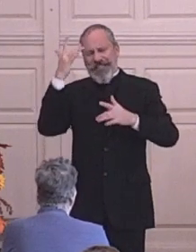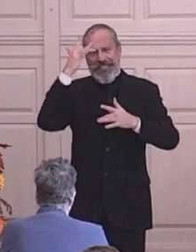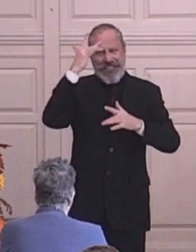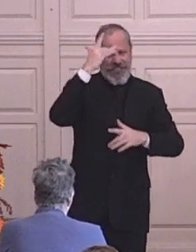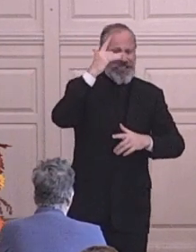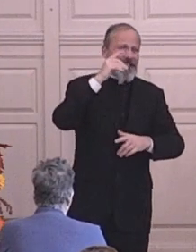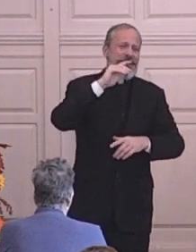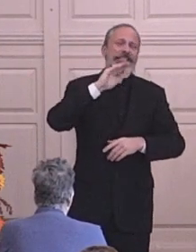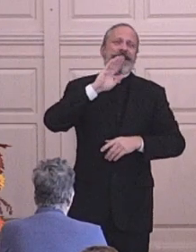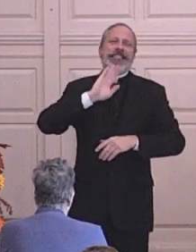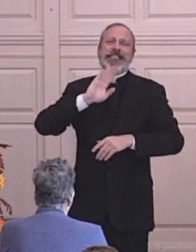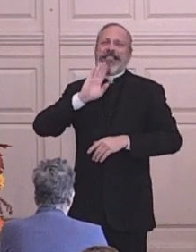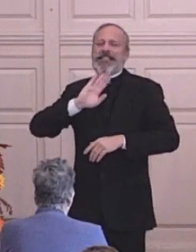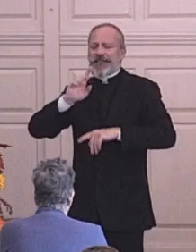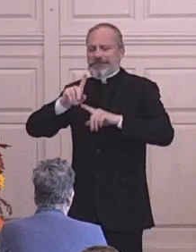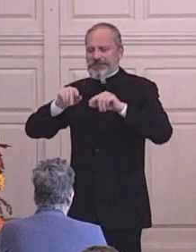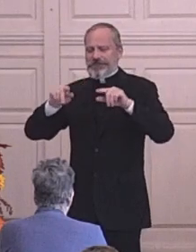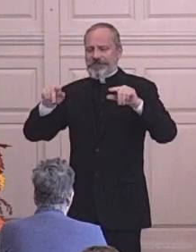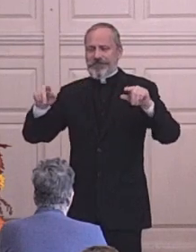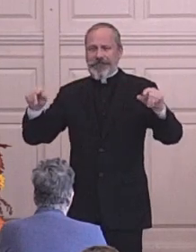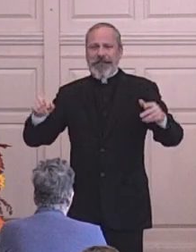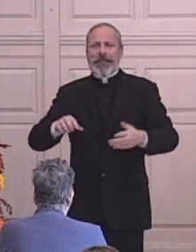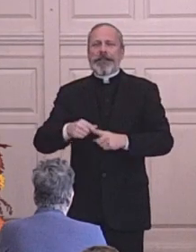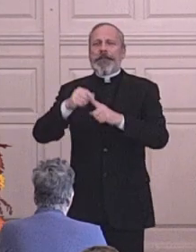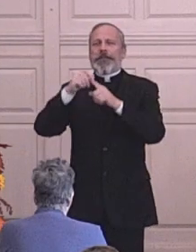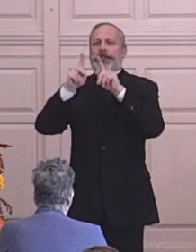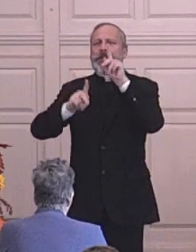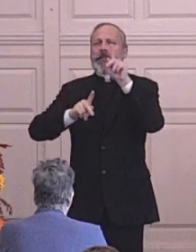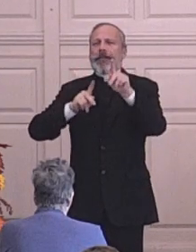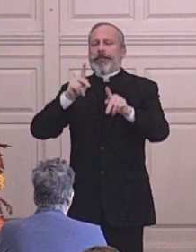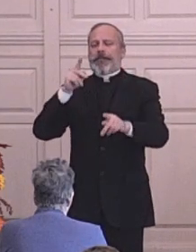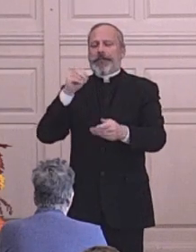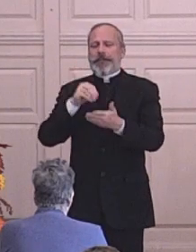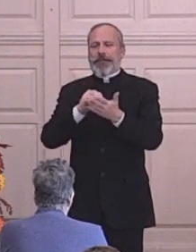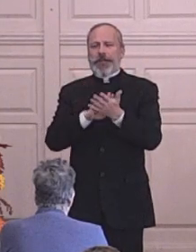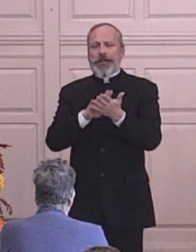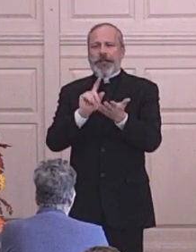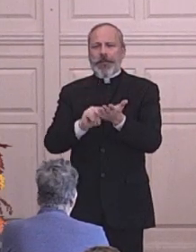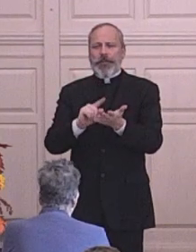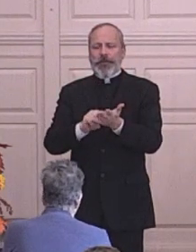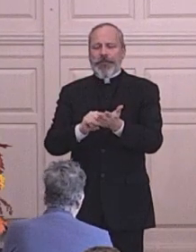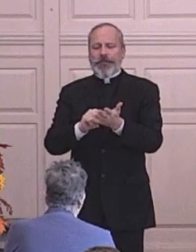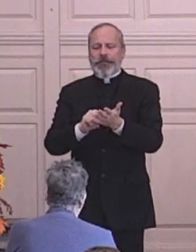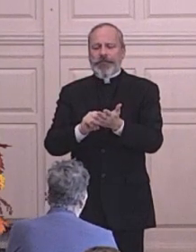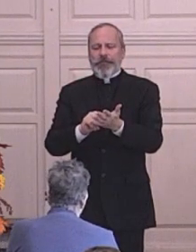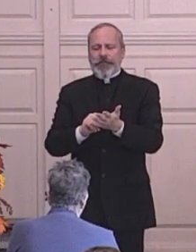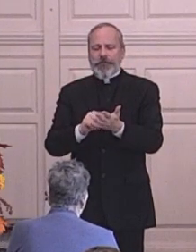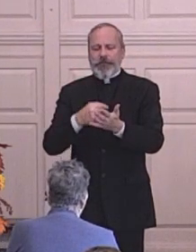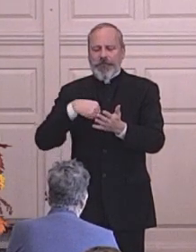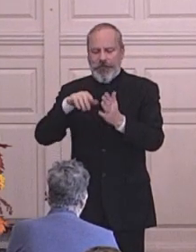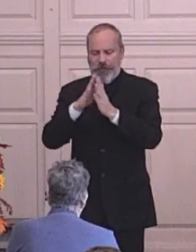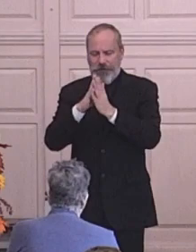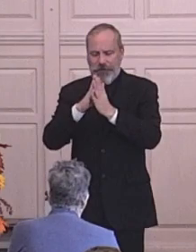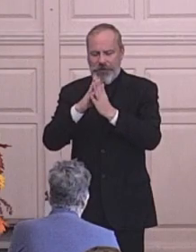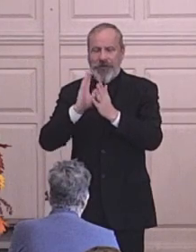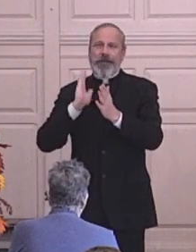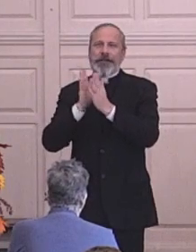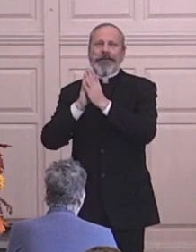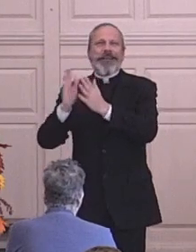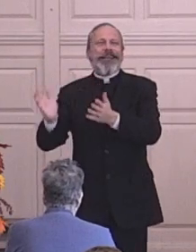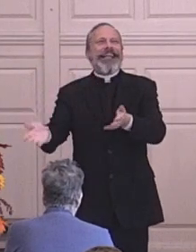and in distress in any way, especially those listed in the bulletin, we pray to the